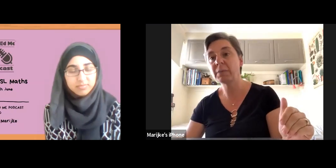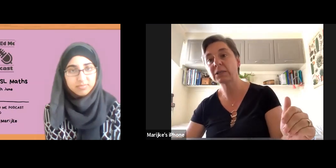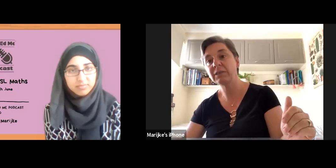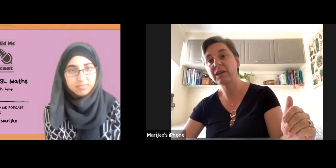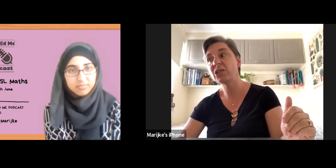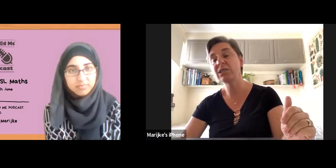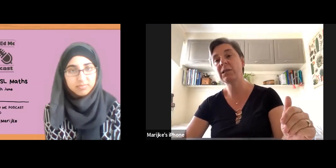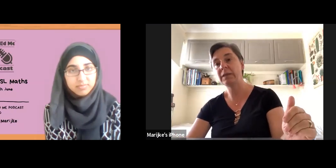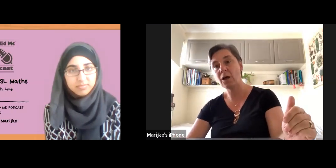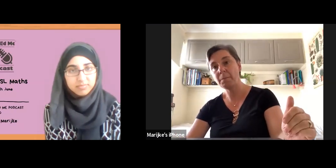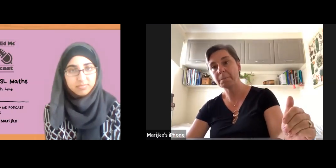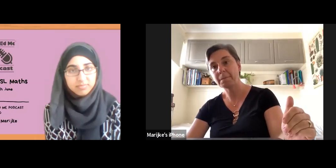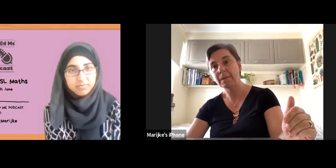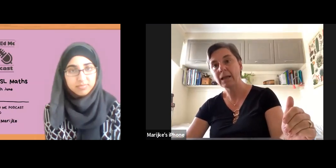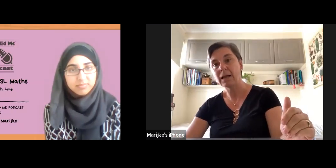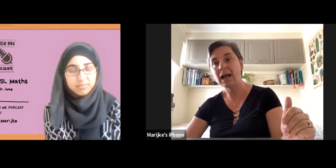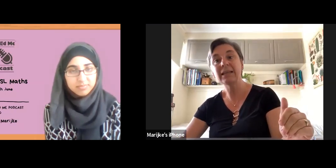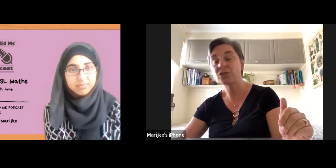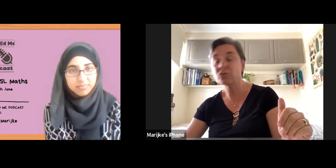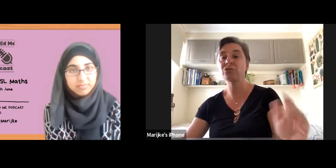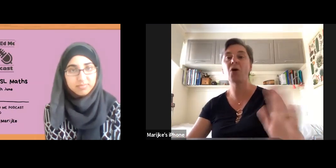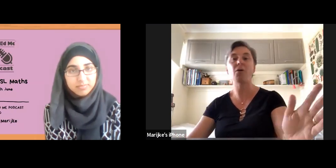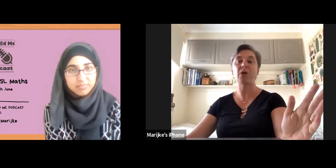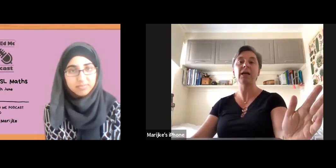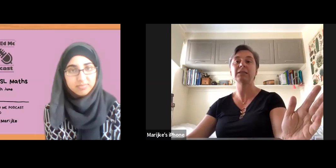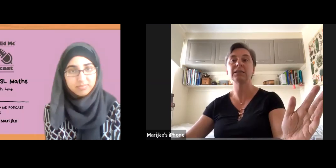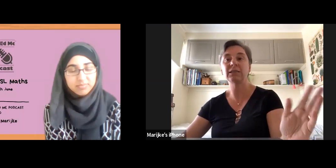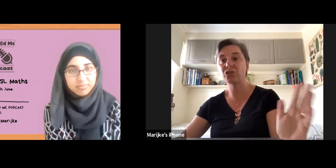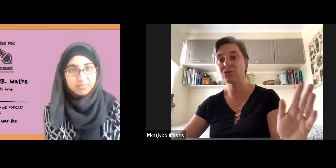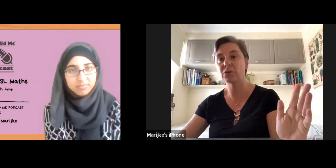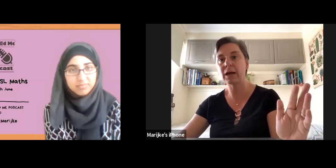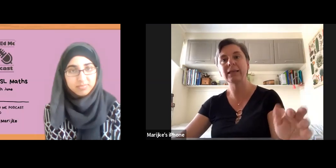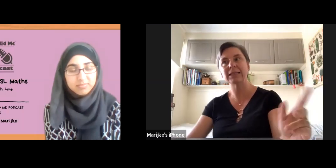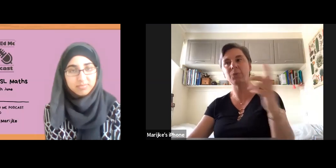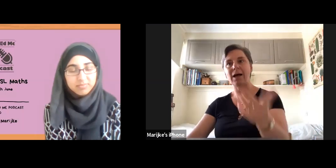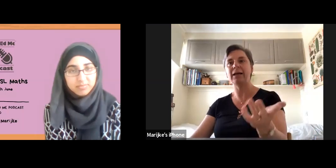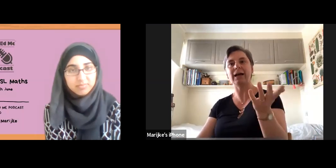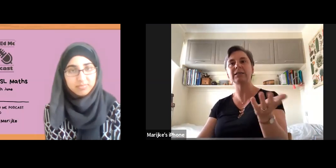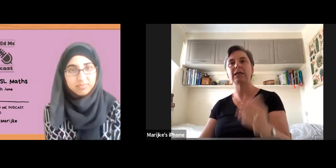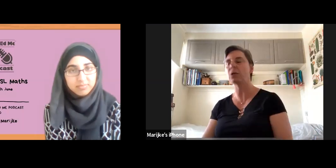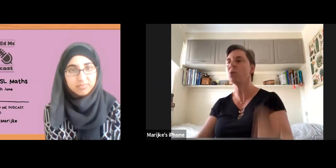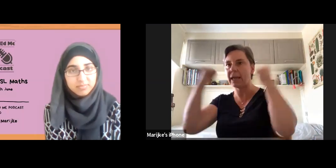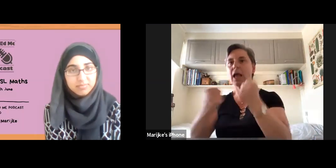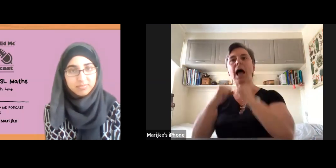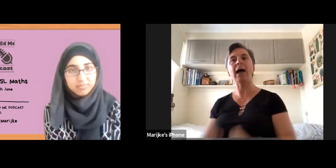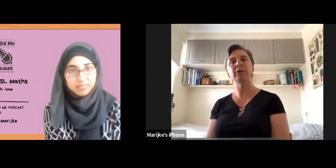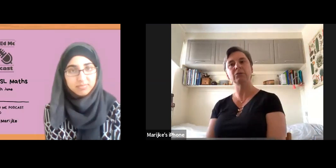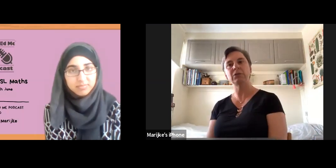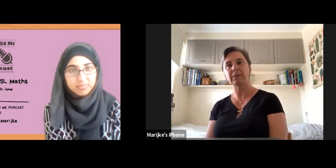maths qualifications, it'll be a lot. And it's just not right. So it's just not right. And that's why I decided, okay, I'm going to do something about